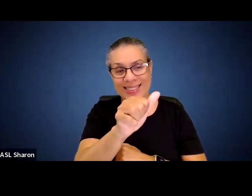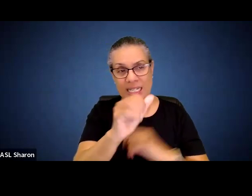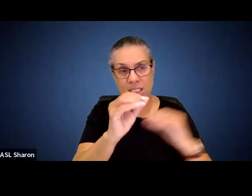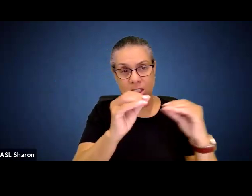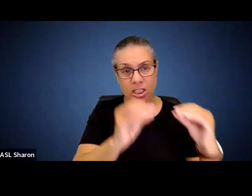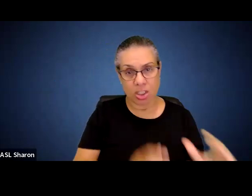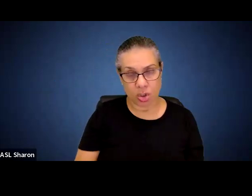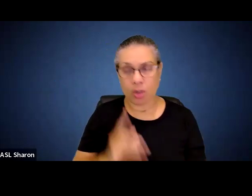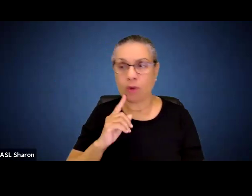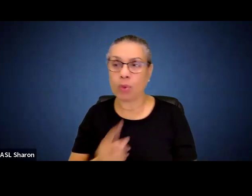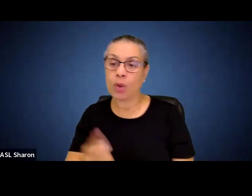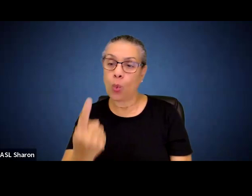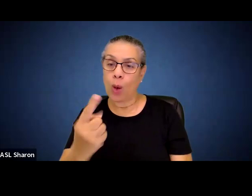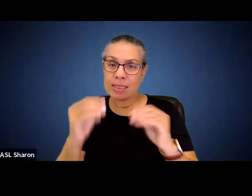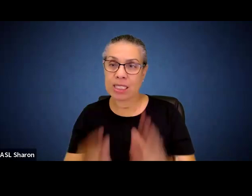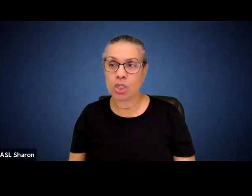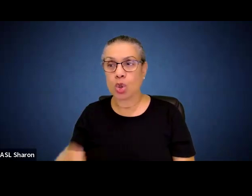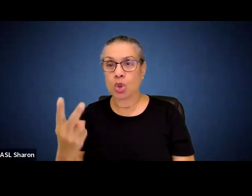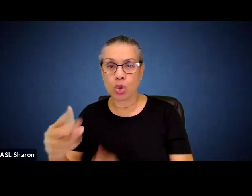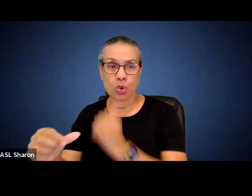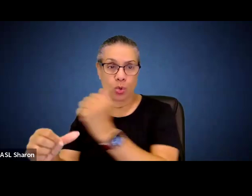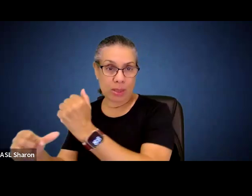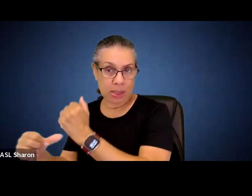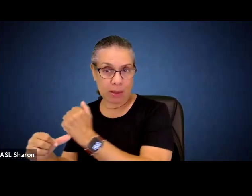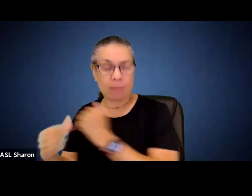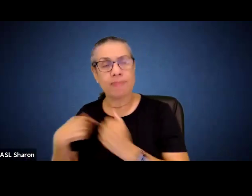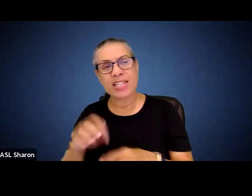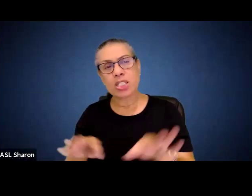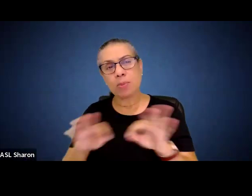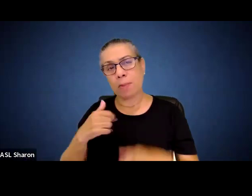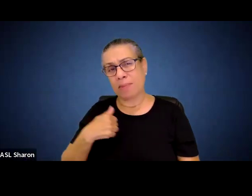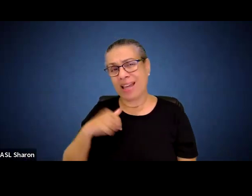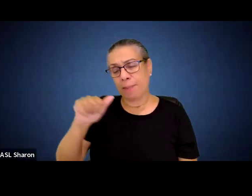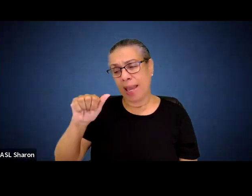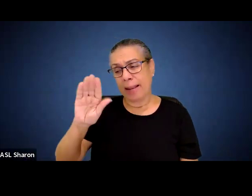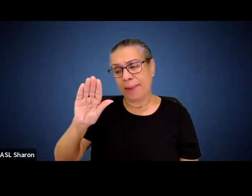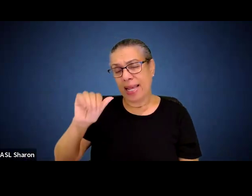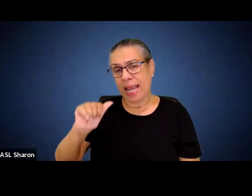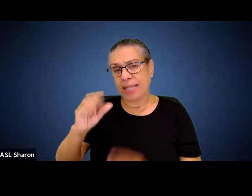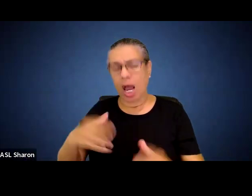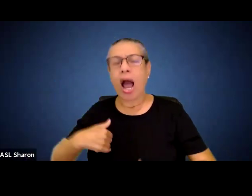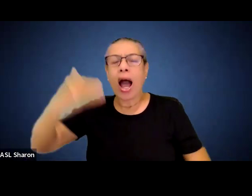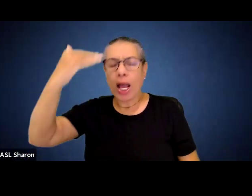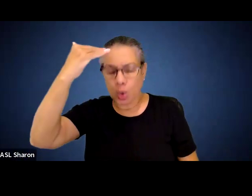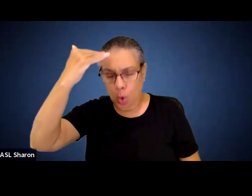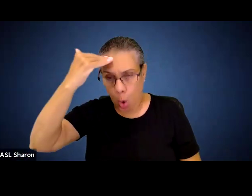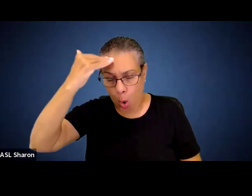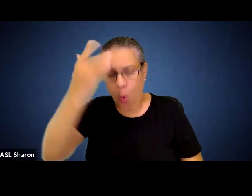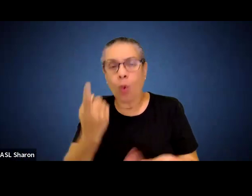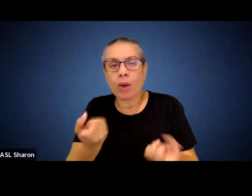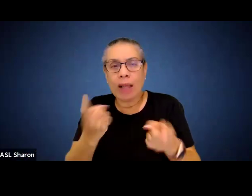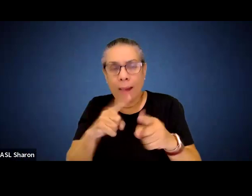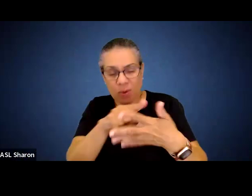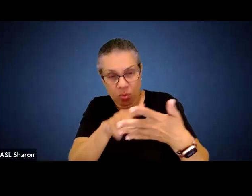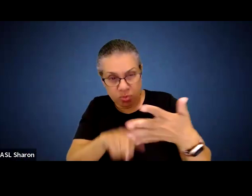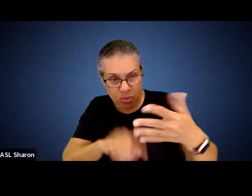2 paraprofessionals. This is a really important issue to me because as an ABA teacher, I have a firsthand view of the detriments that going over these numbers